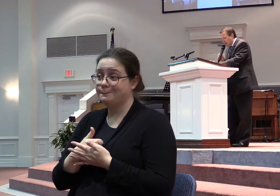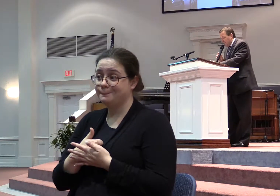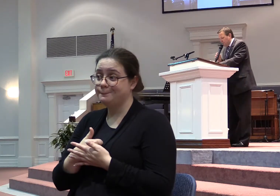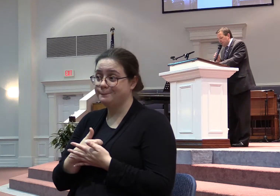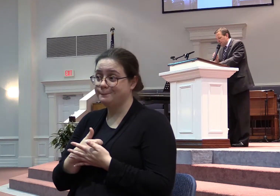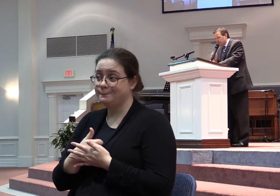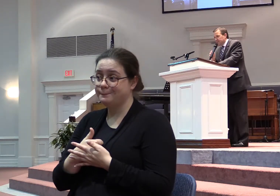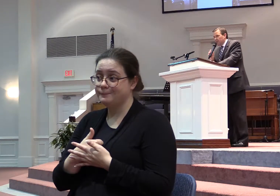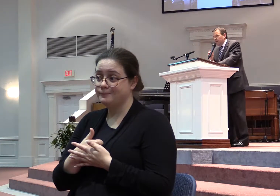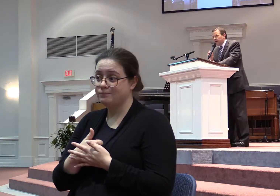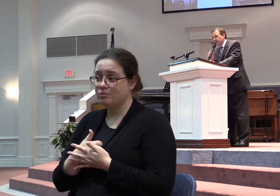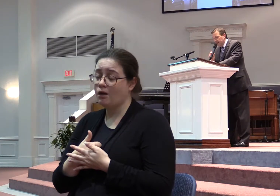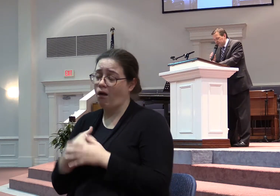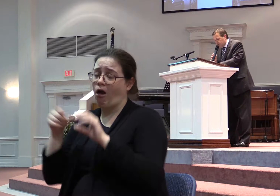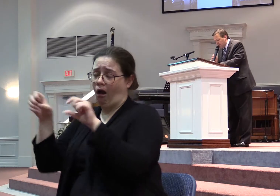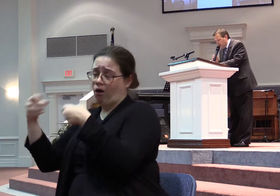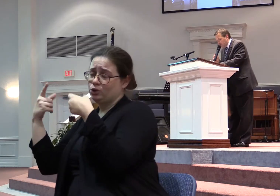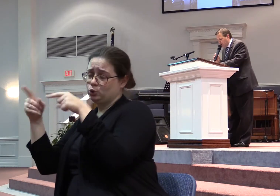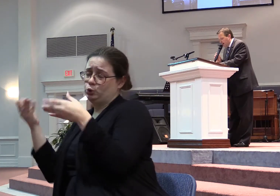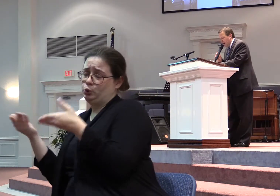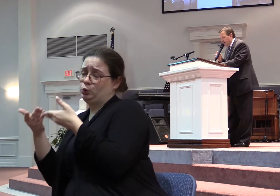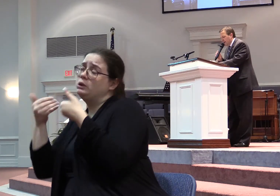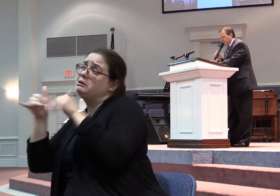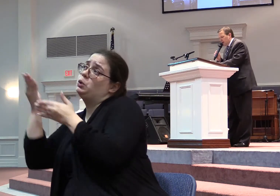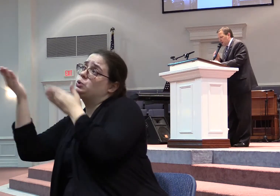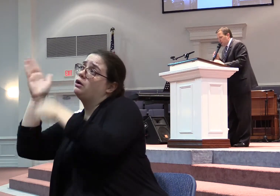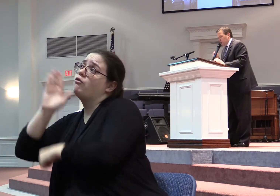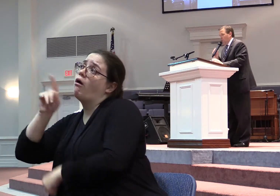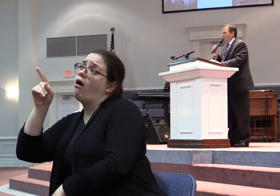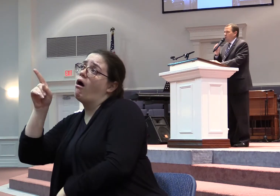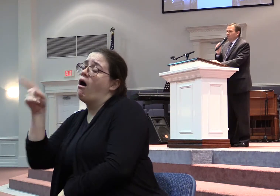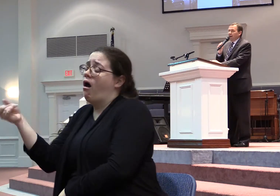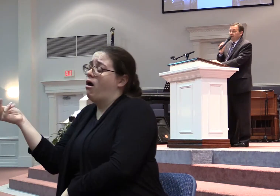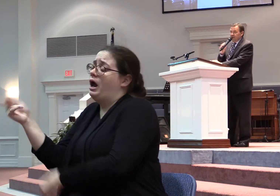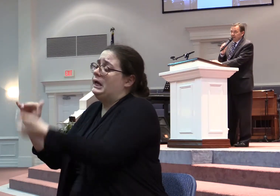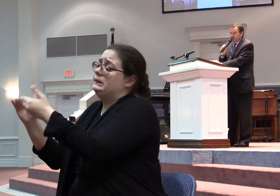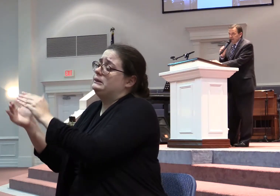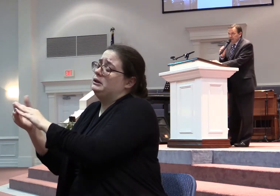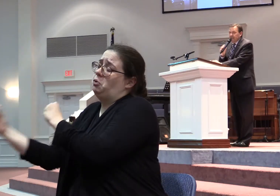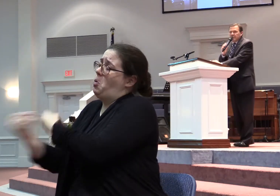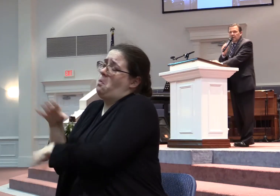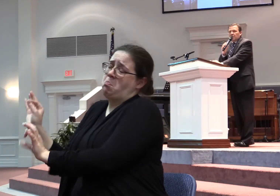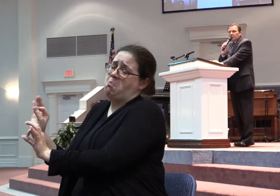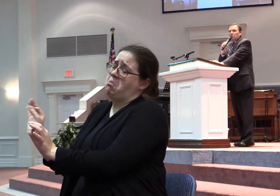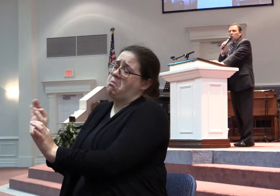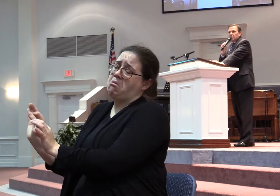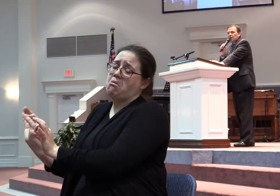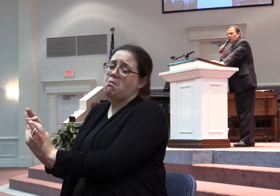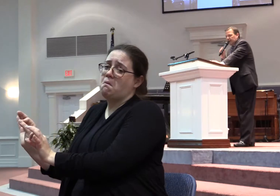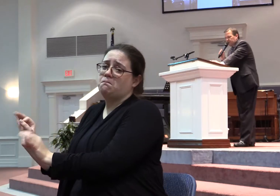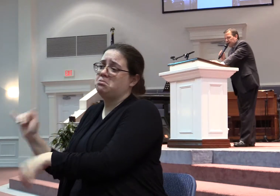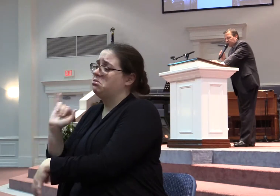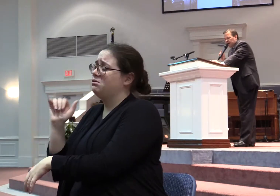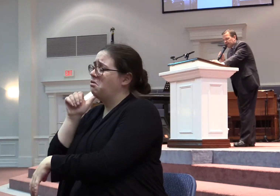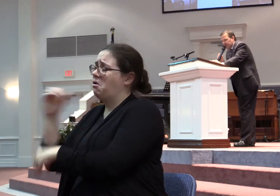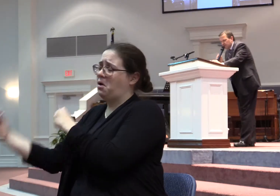I'll be able to be successful here and still live for God, and Sodom and Gomorrah will not affect me, and Sodom and Gomorrah is not